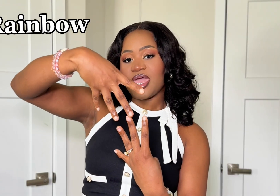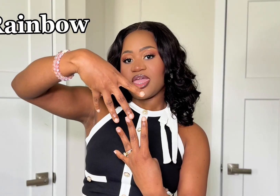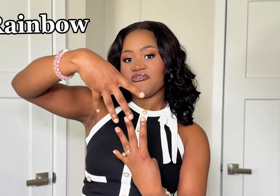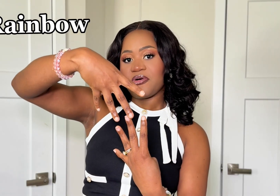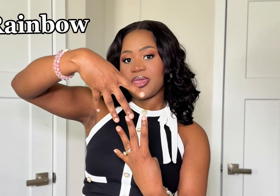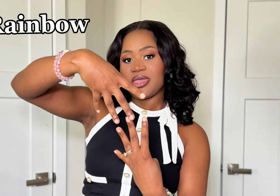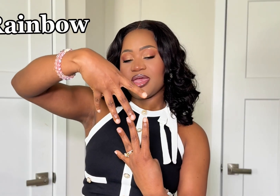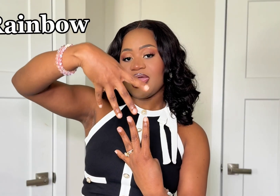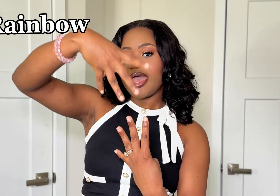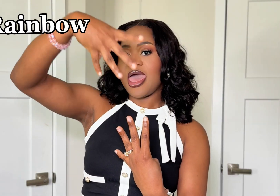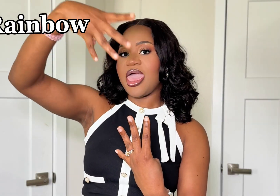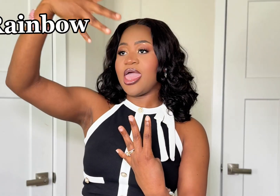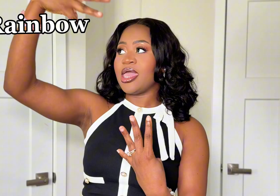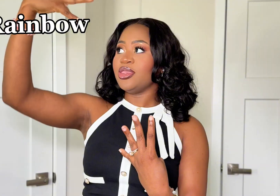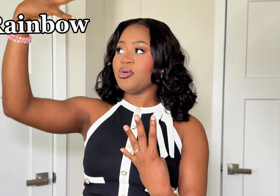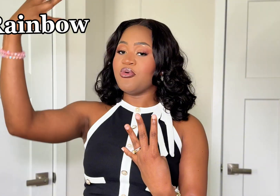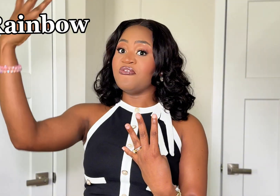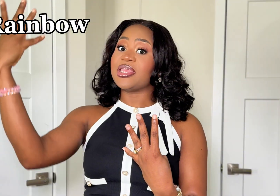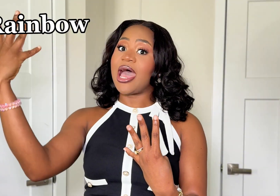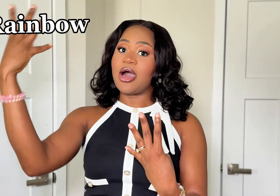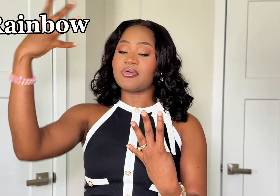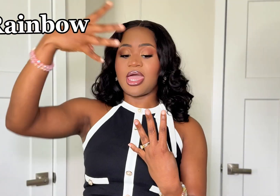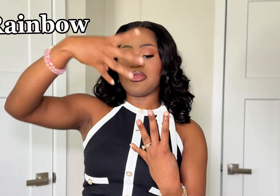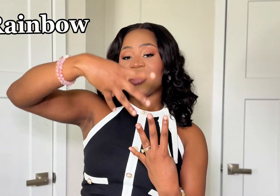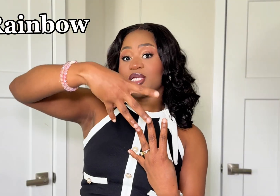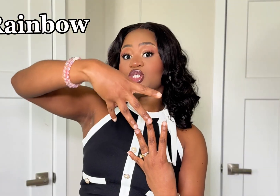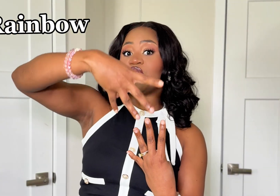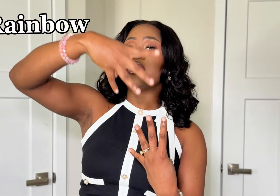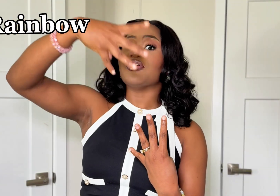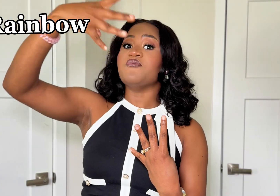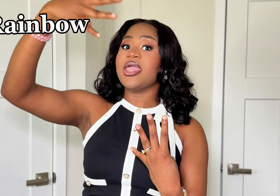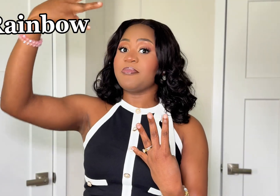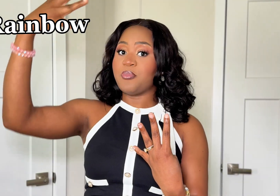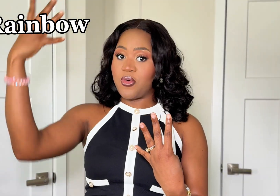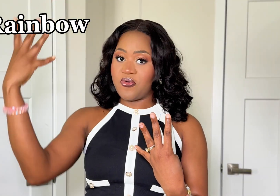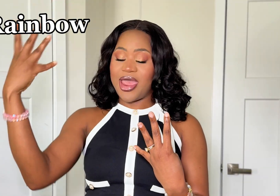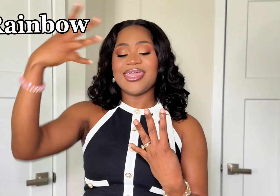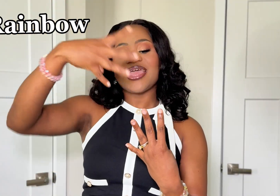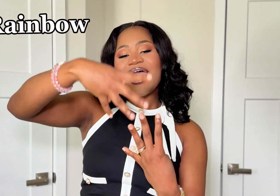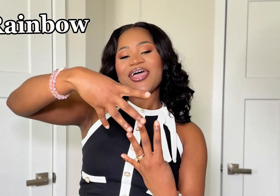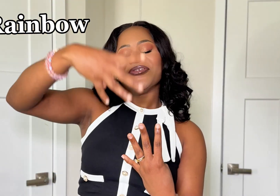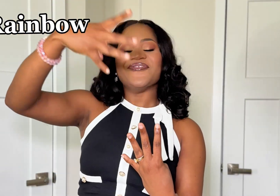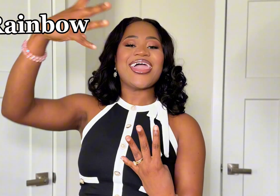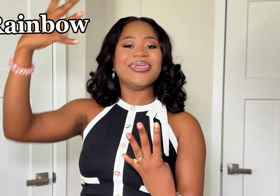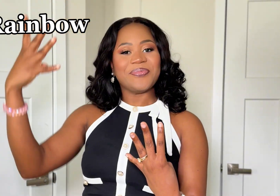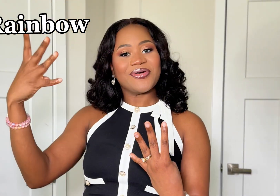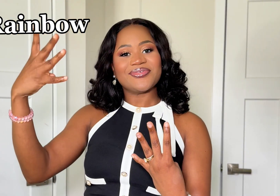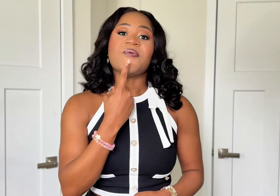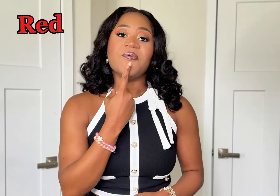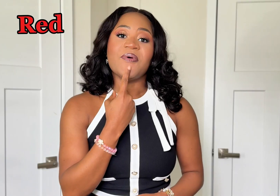it from here and you move it out, kind of like showing the rainbow, right? Rainbow.